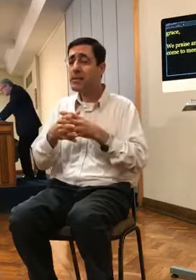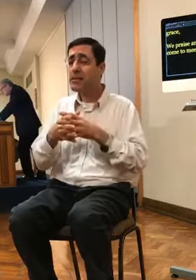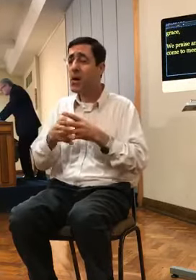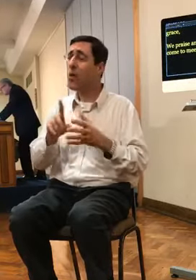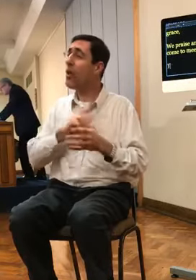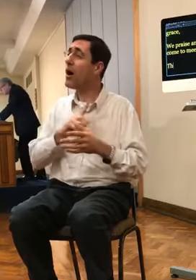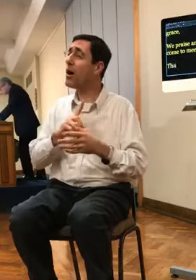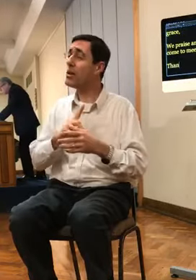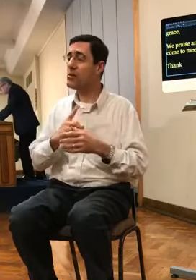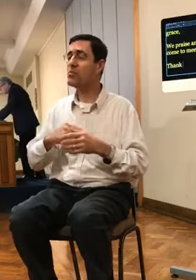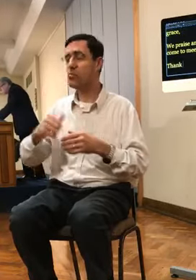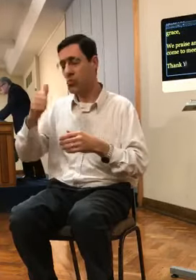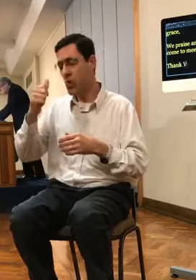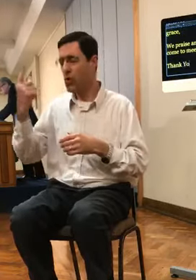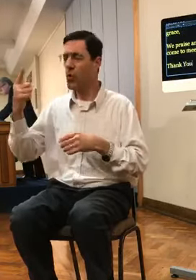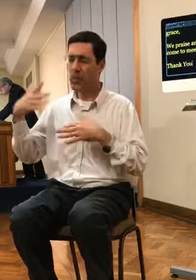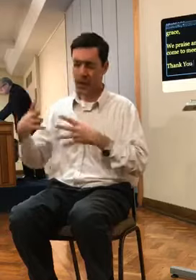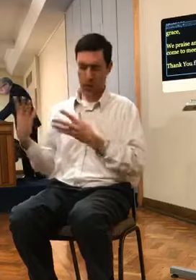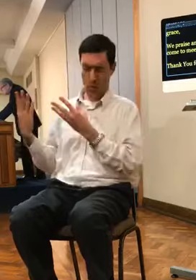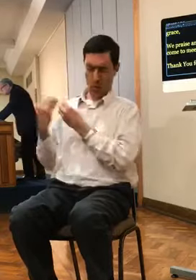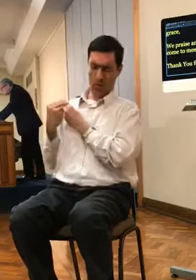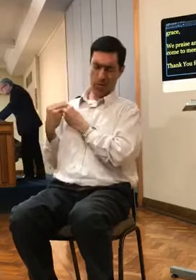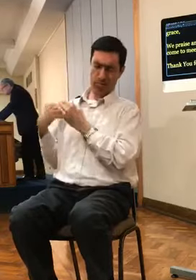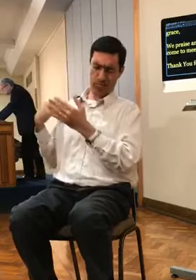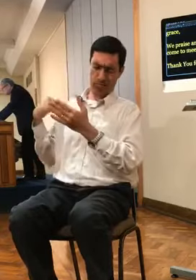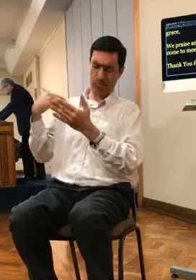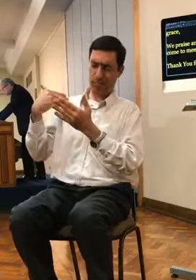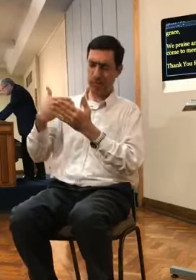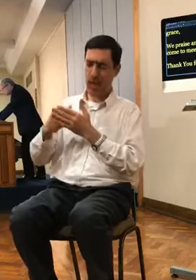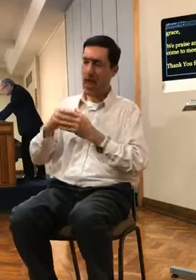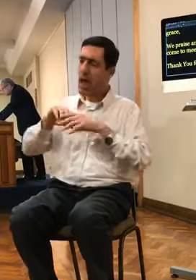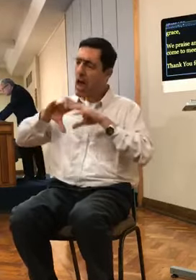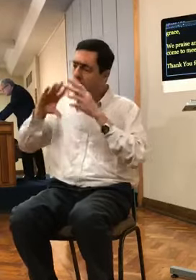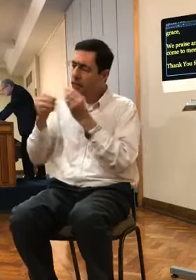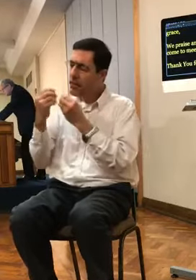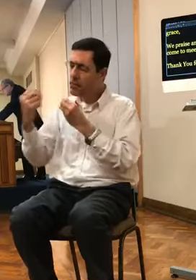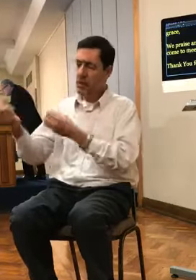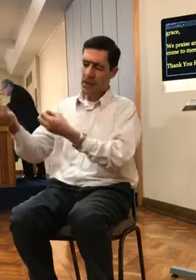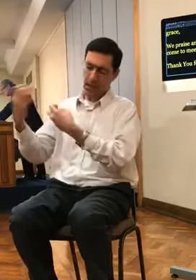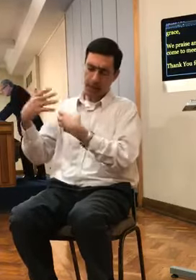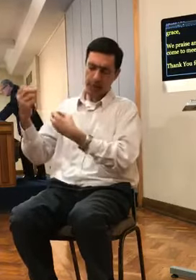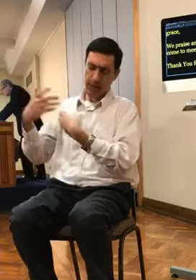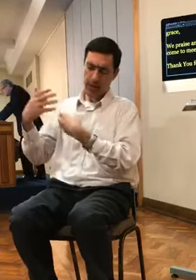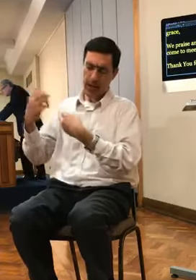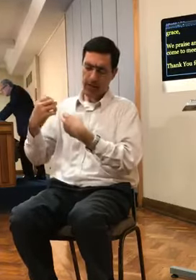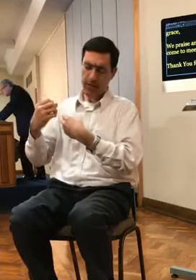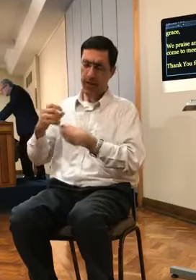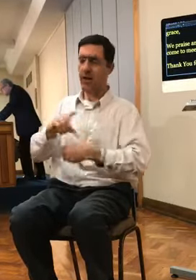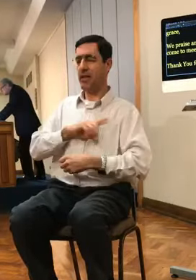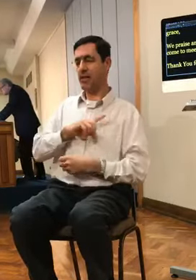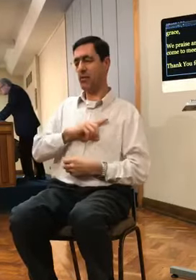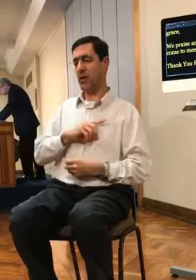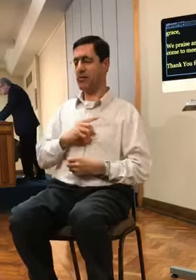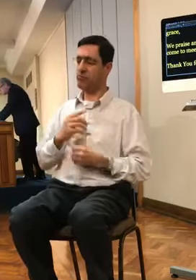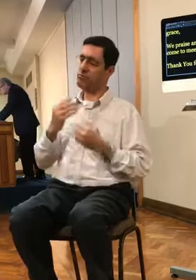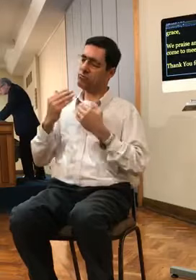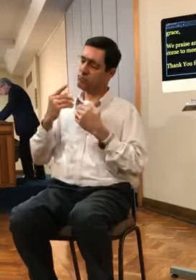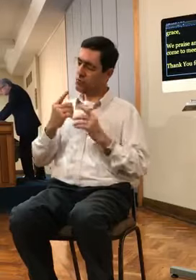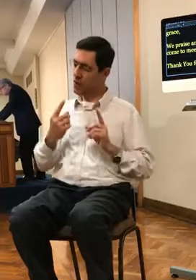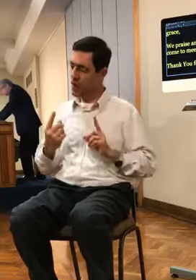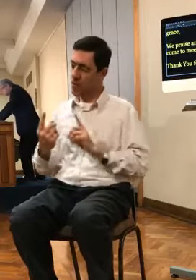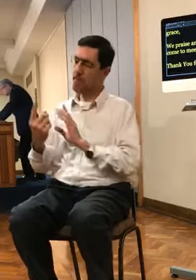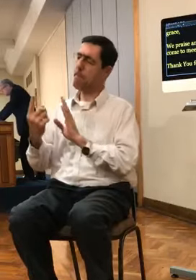with us, all the provision Thou hast shown to us, and we thank Thee we can come, for Thou hast drawn us to